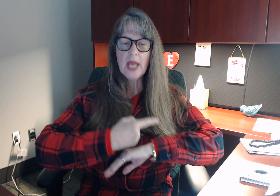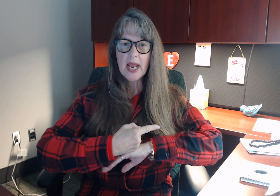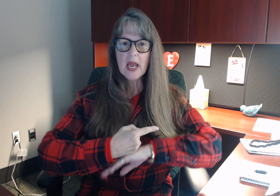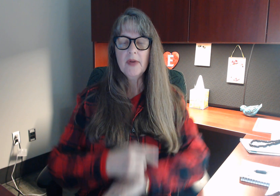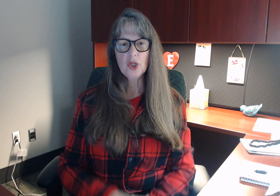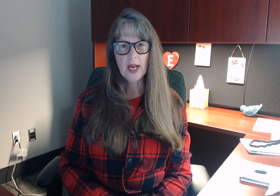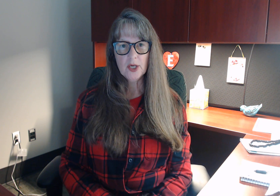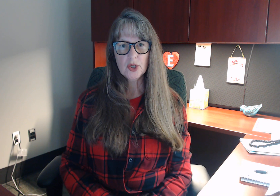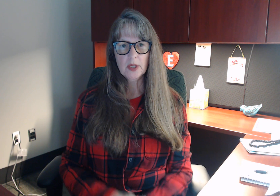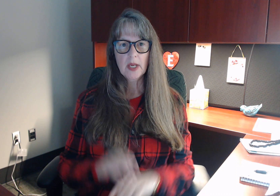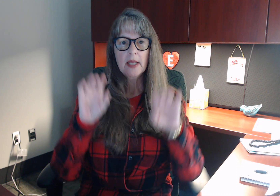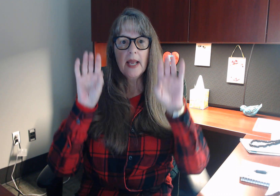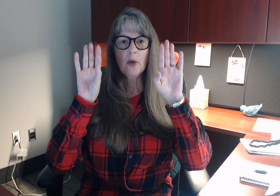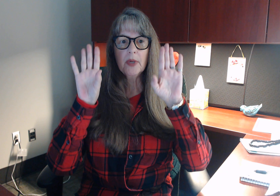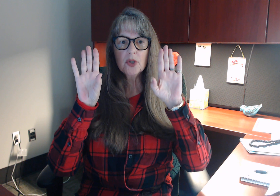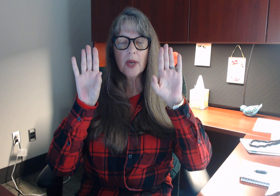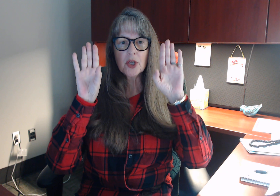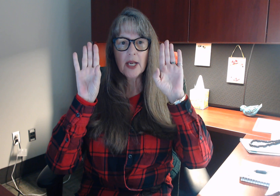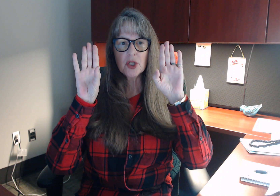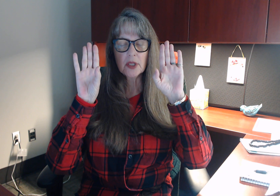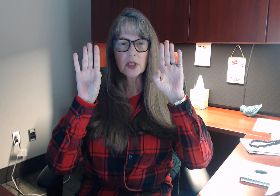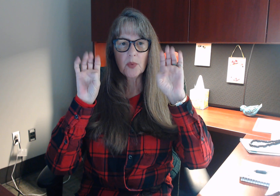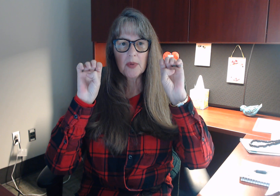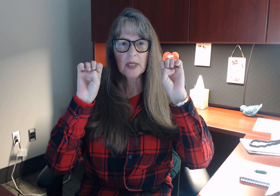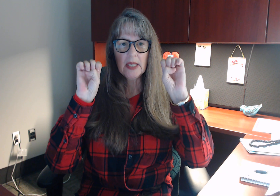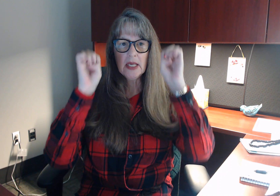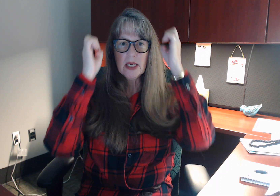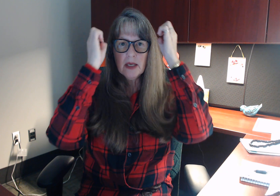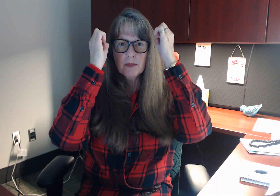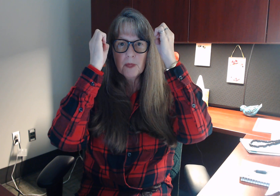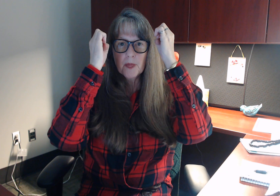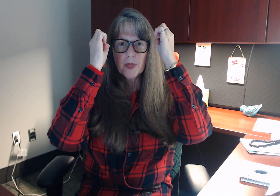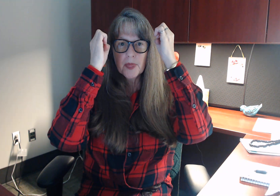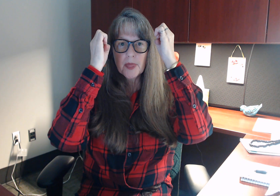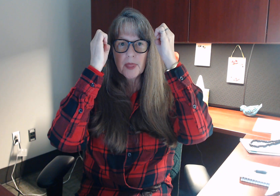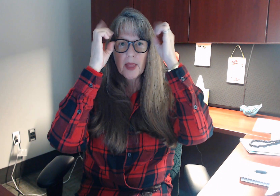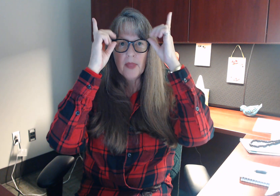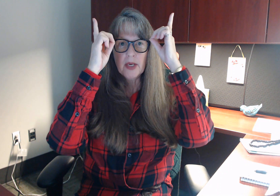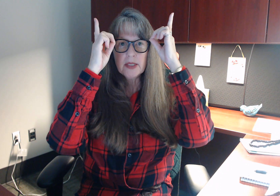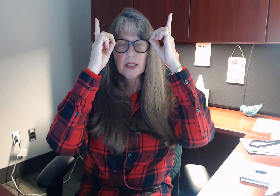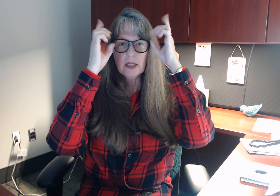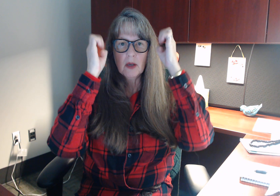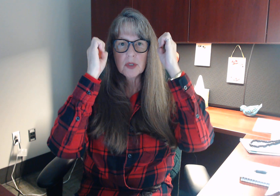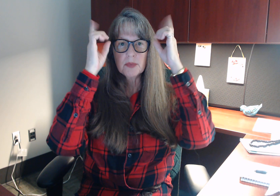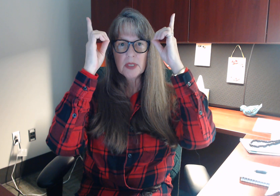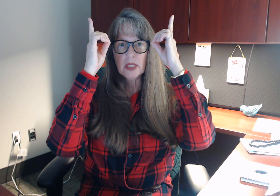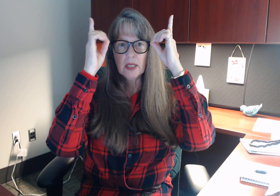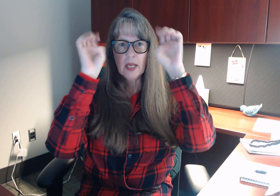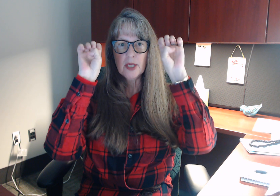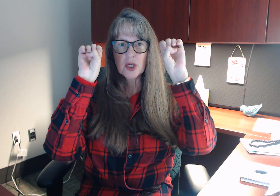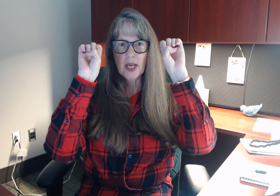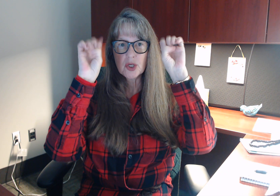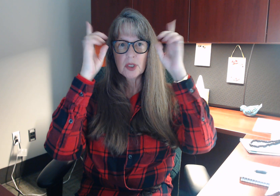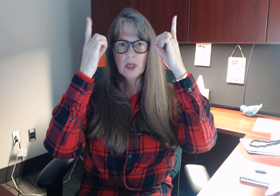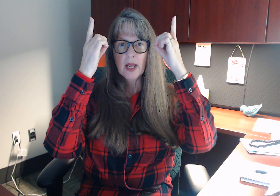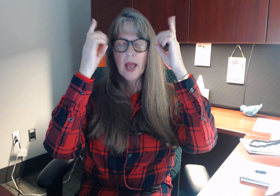of Education. Now, we could do education this way with an E and then a D. It goes up to D, education.